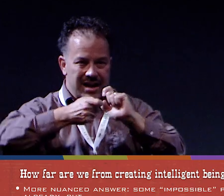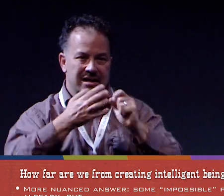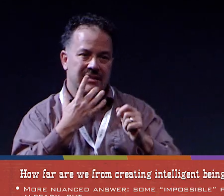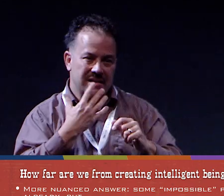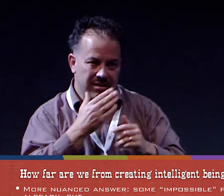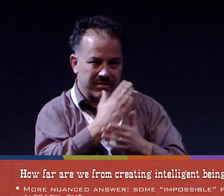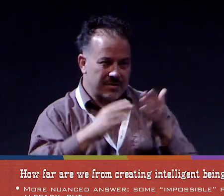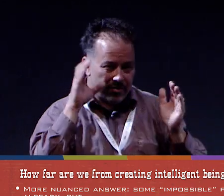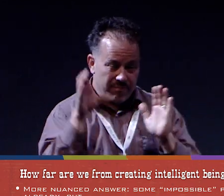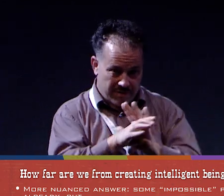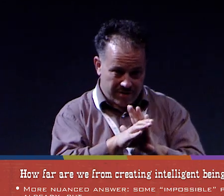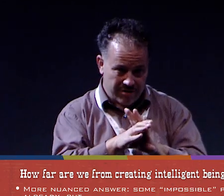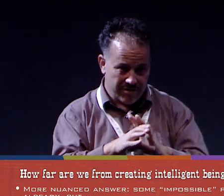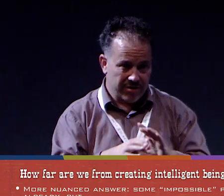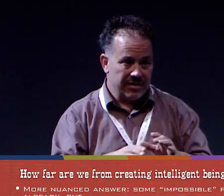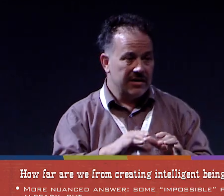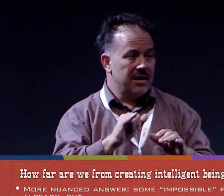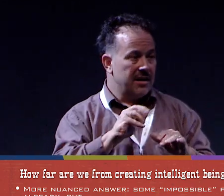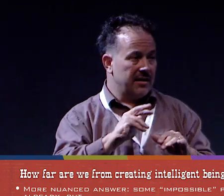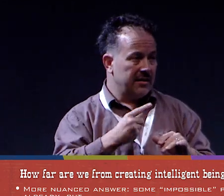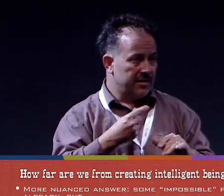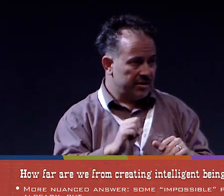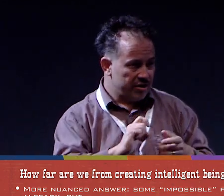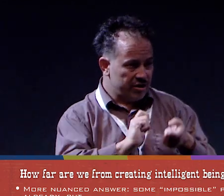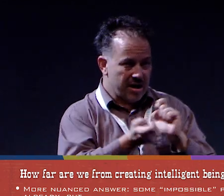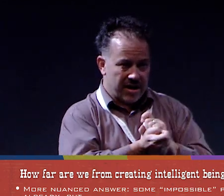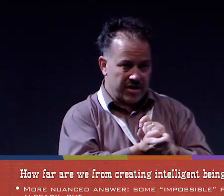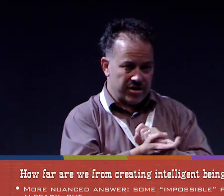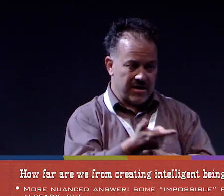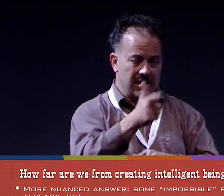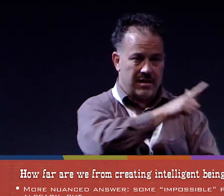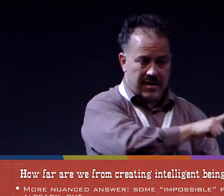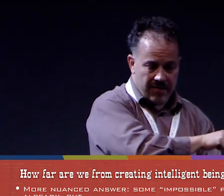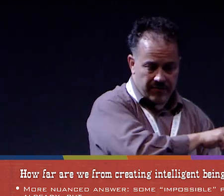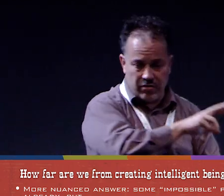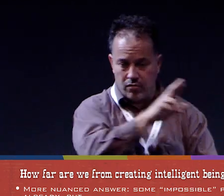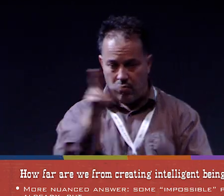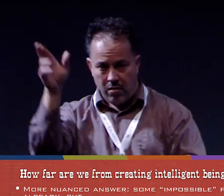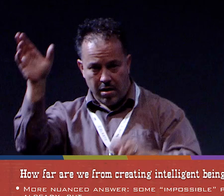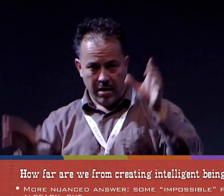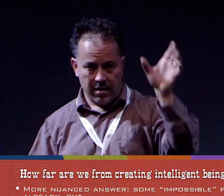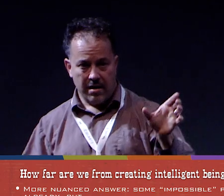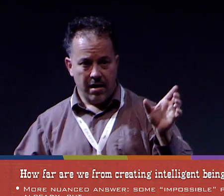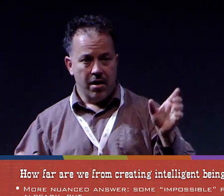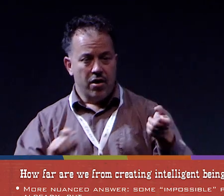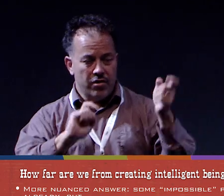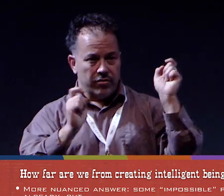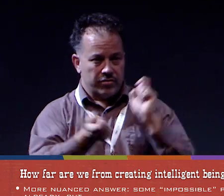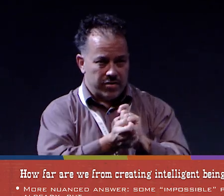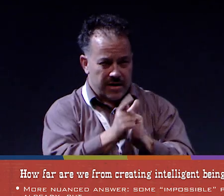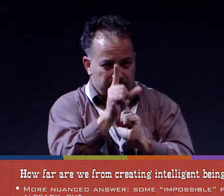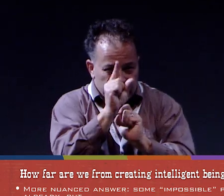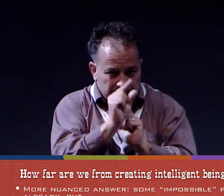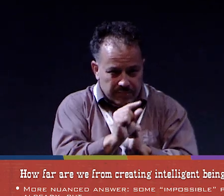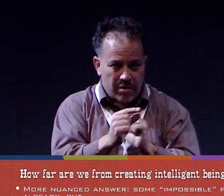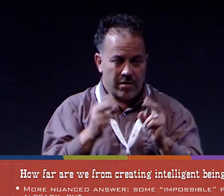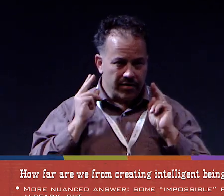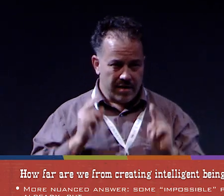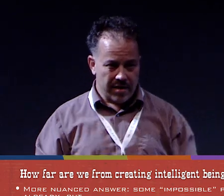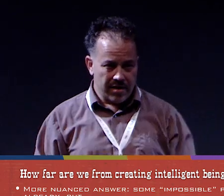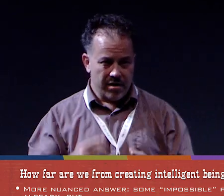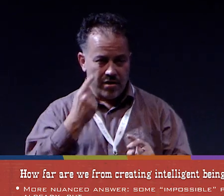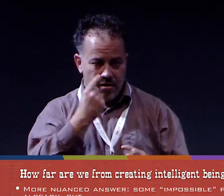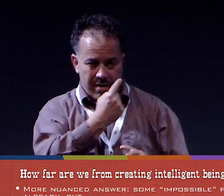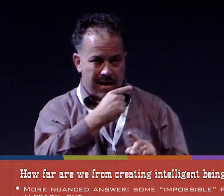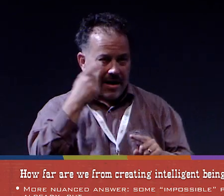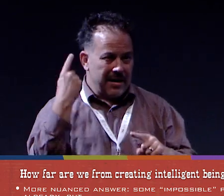some of the pictures in those images, transforming the left column into the right column, those transformations are so subtle that the human eye can't even detect that the right pictures